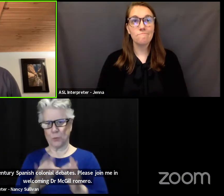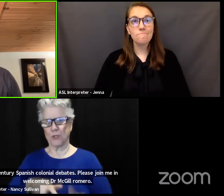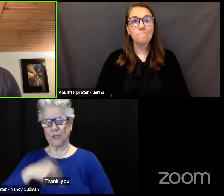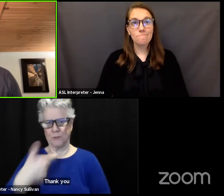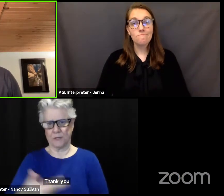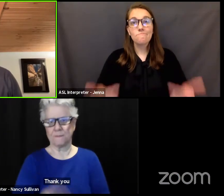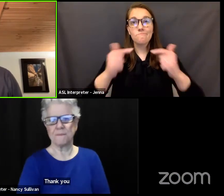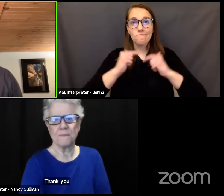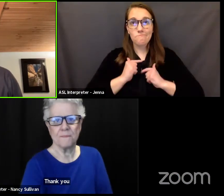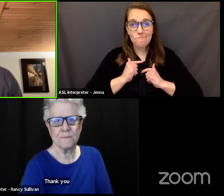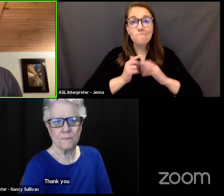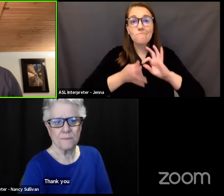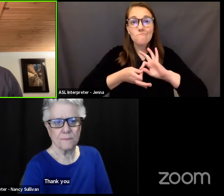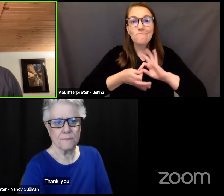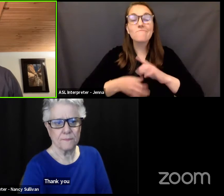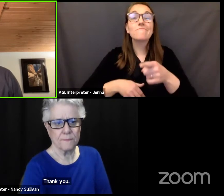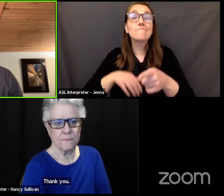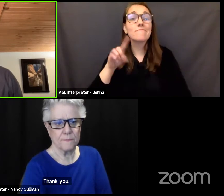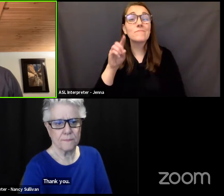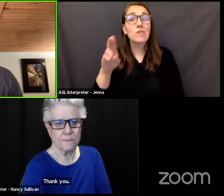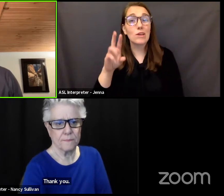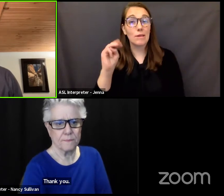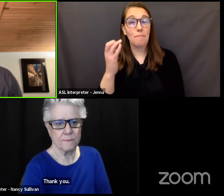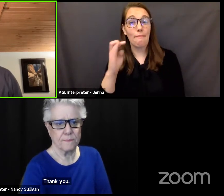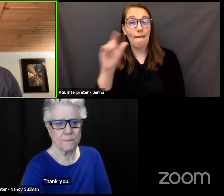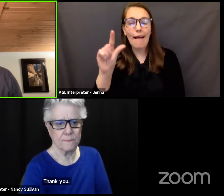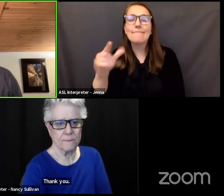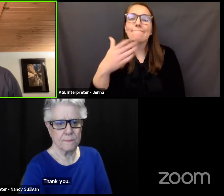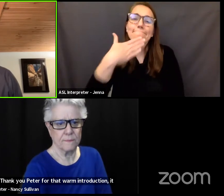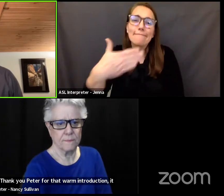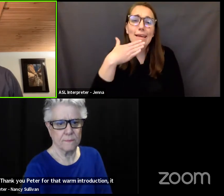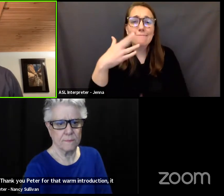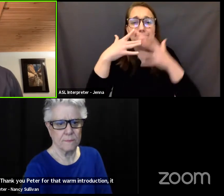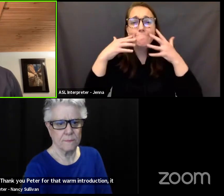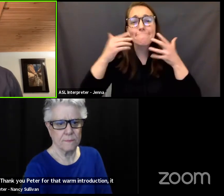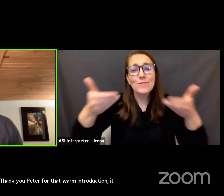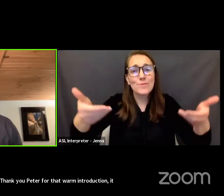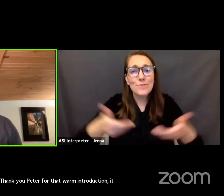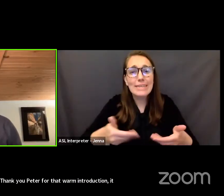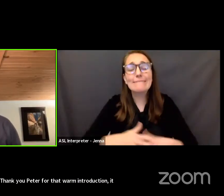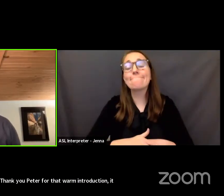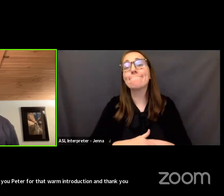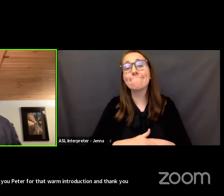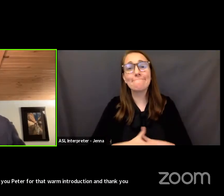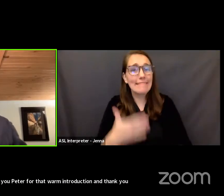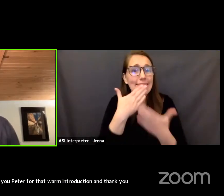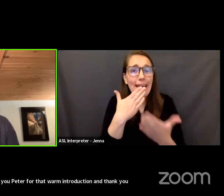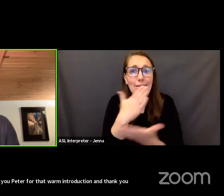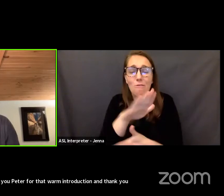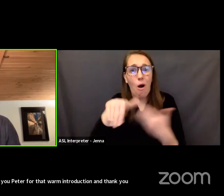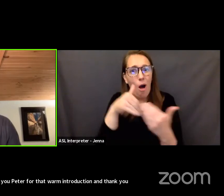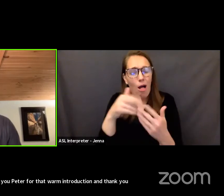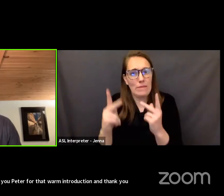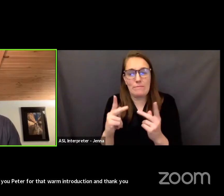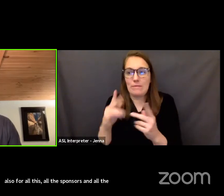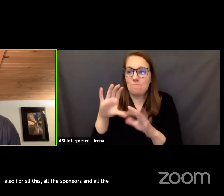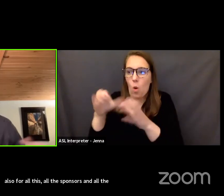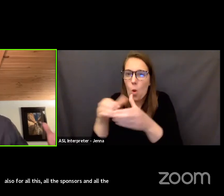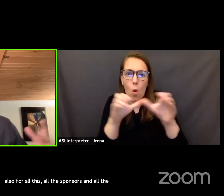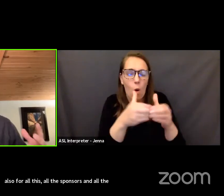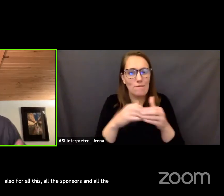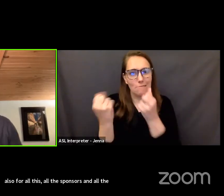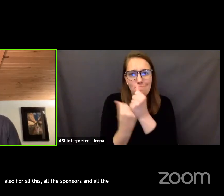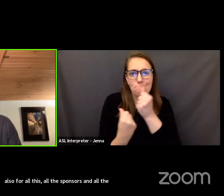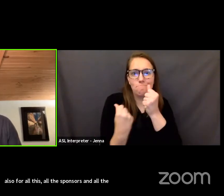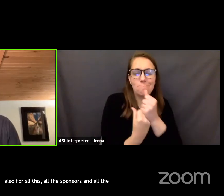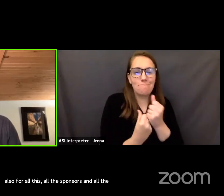Thank you, Peter, for that warm introduction. And thank you also for all the sponsors and all the folks whose